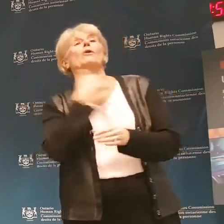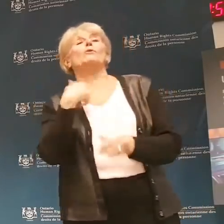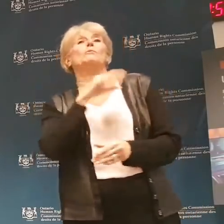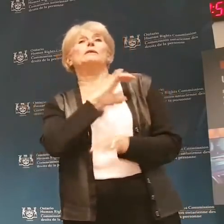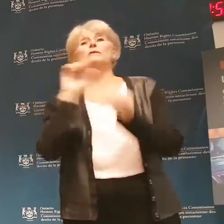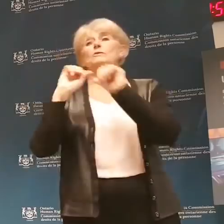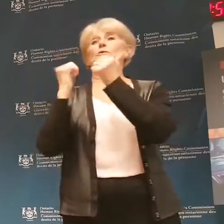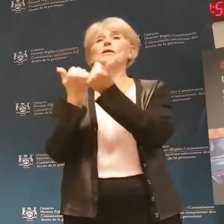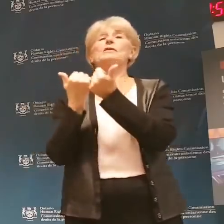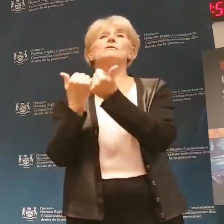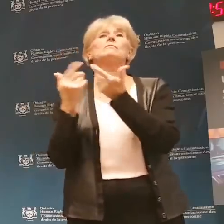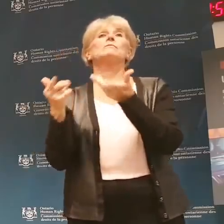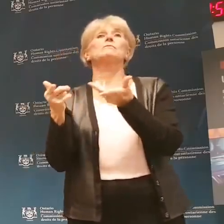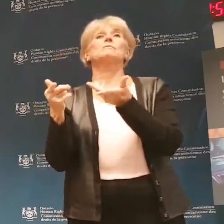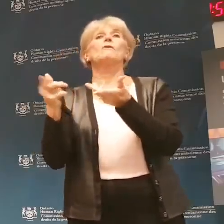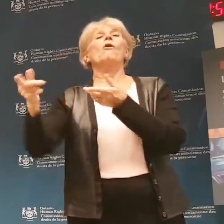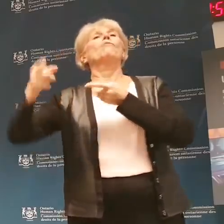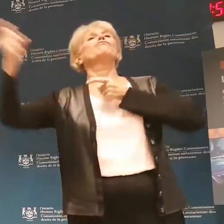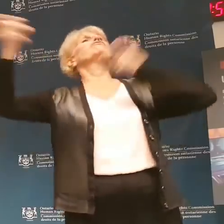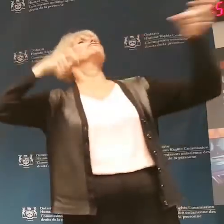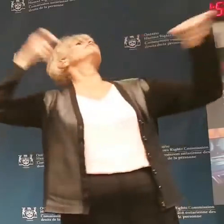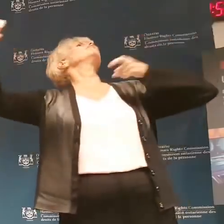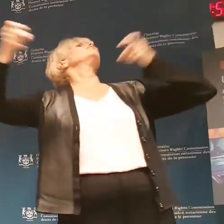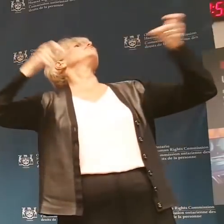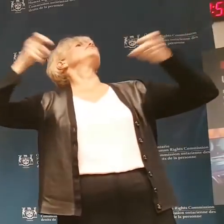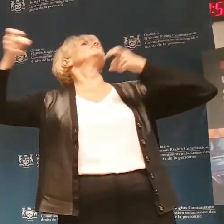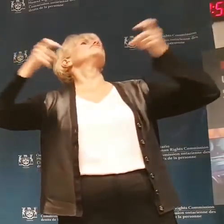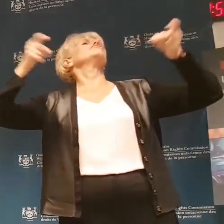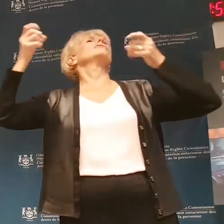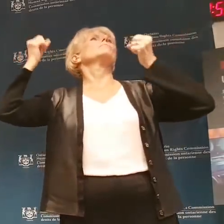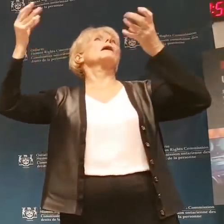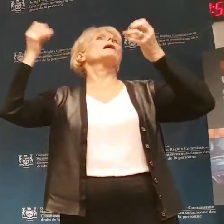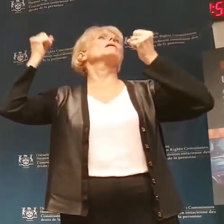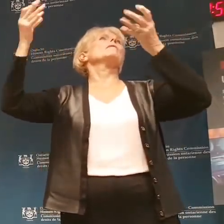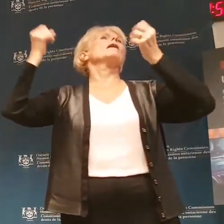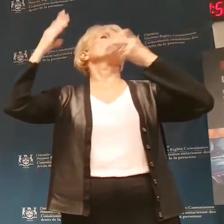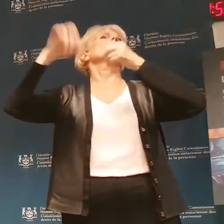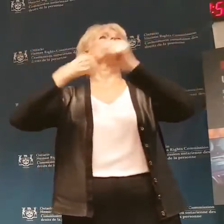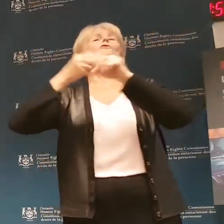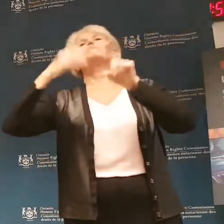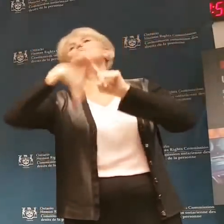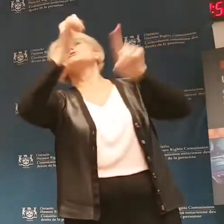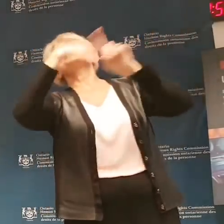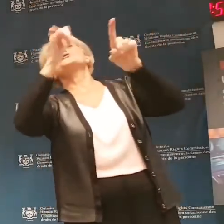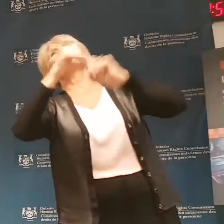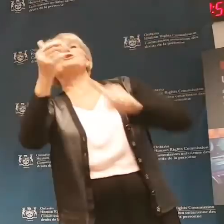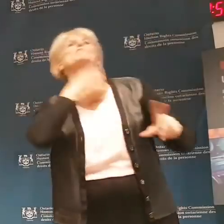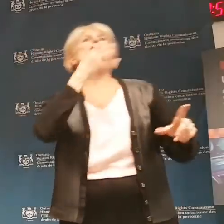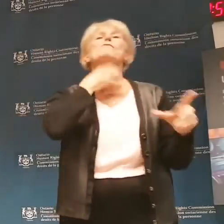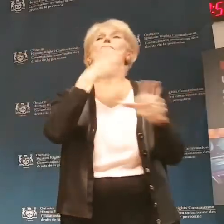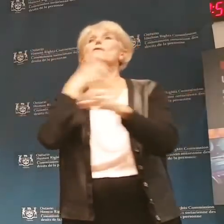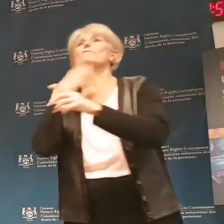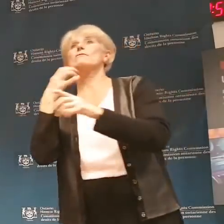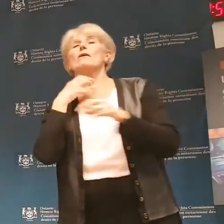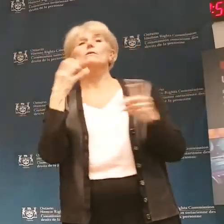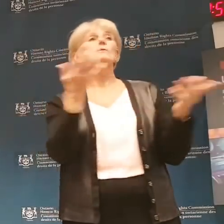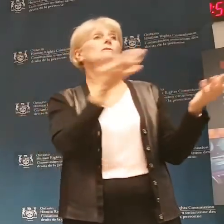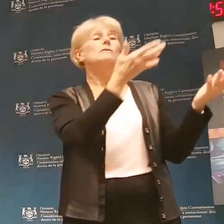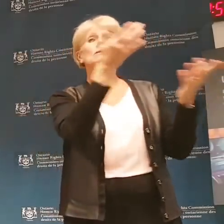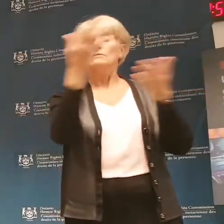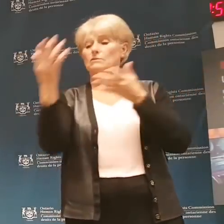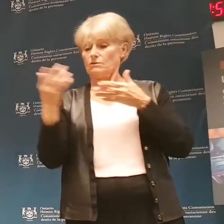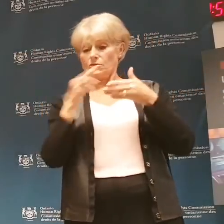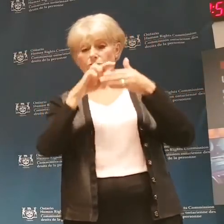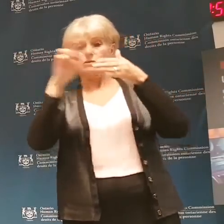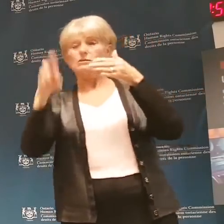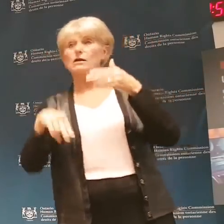Police Association to run things for many years by bullying and threatening, and the results